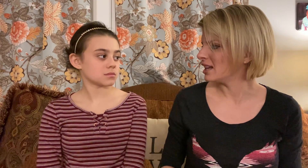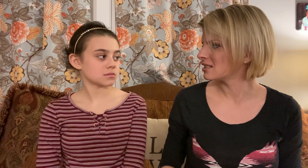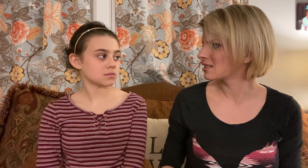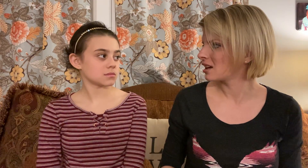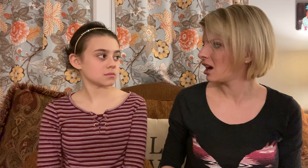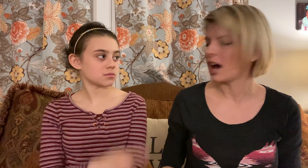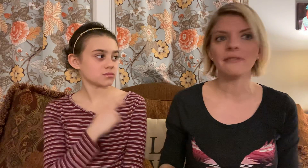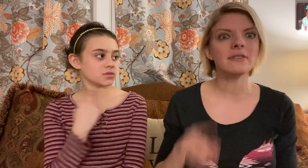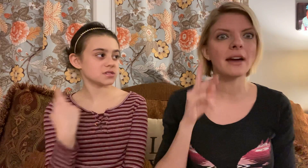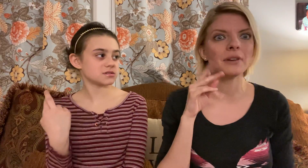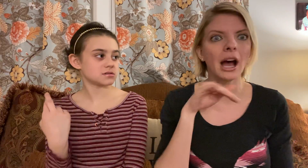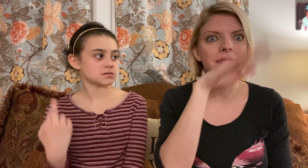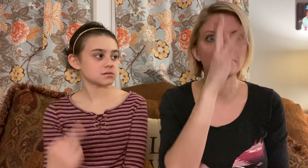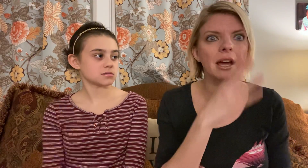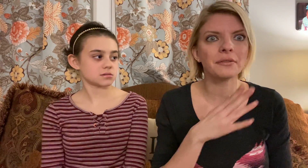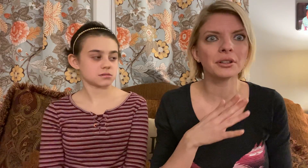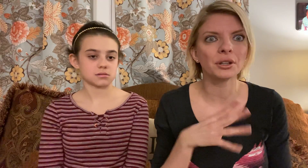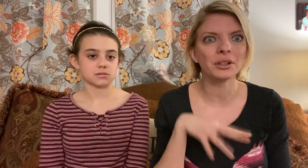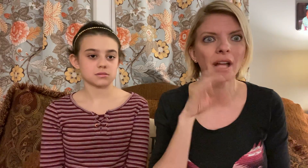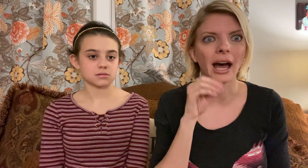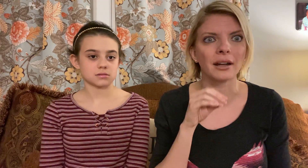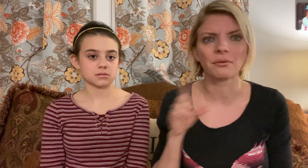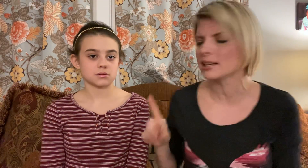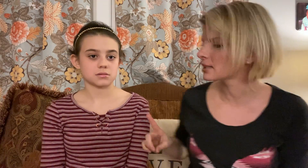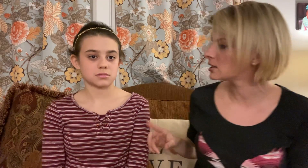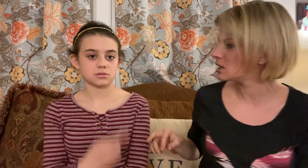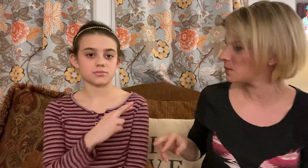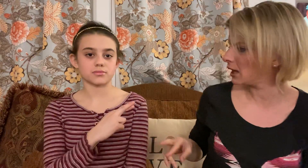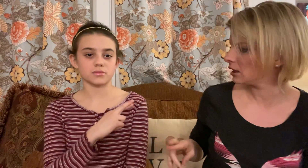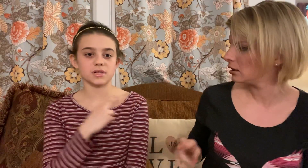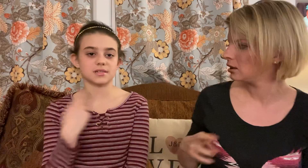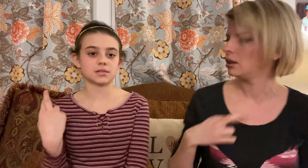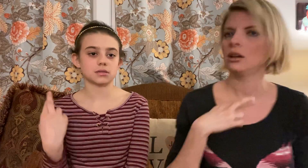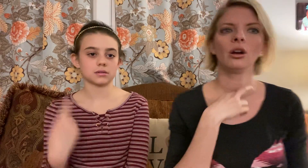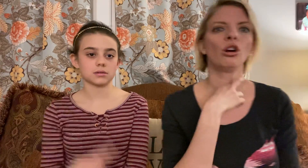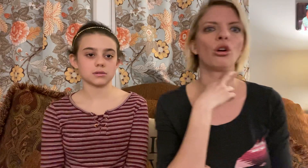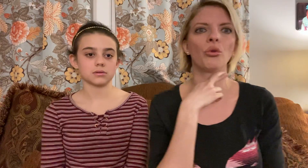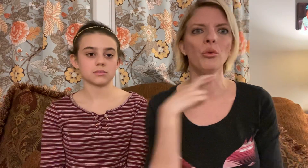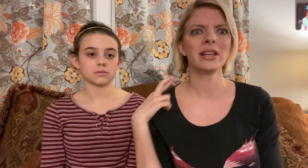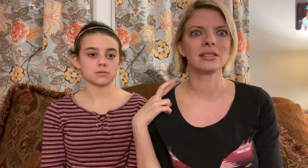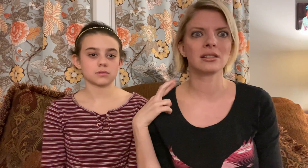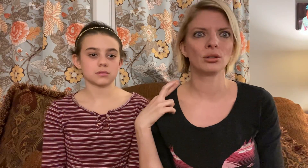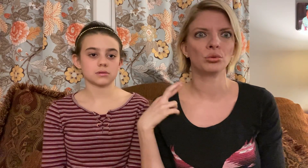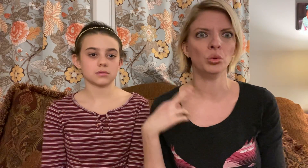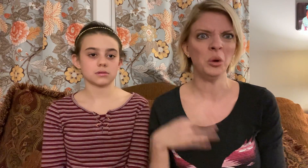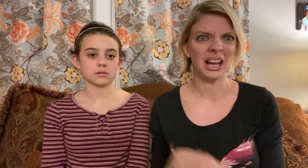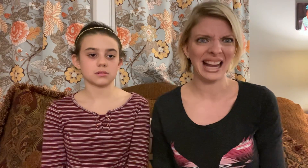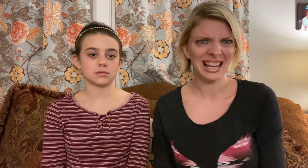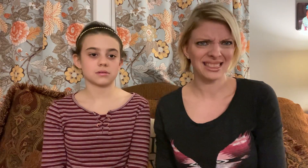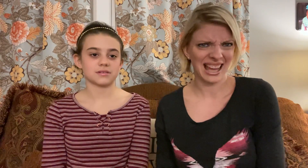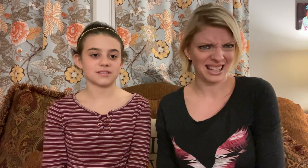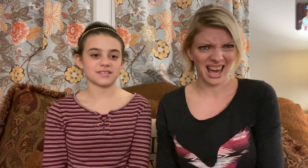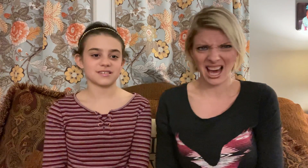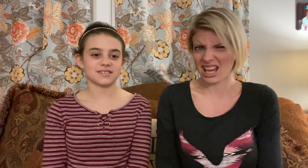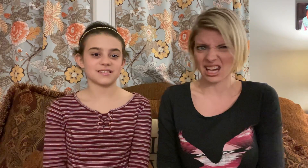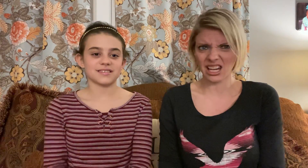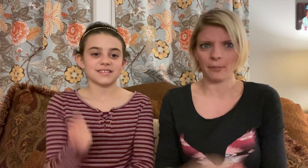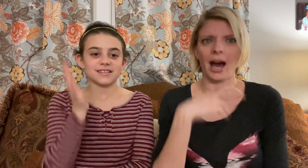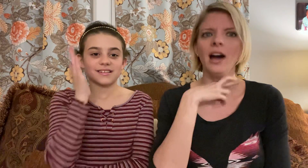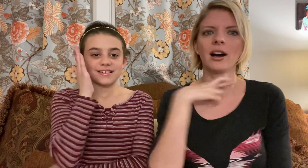Risk. I've never learned that. Risk, teach me it. Risk. Ooh, I like that. Arriba. A